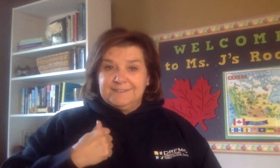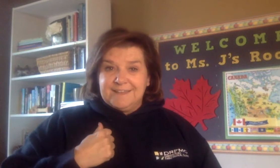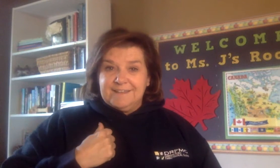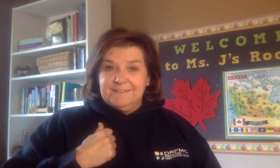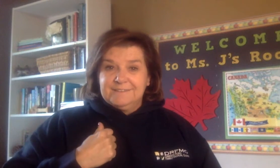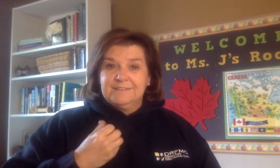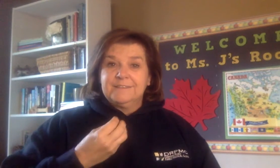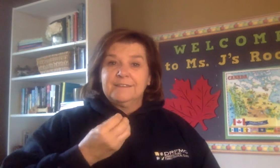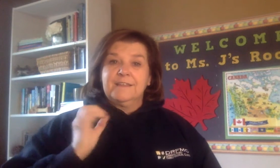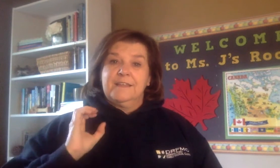Canada,